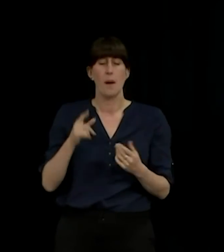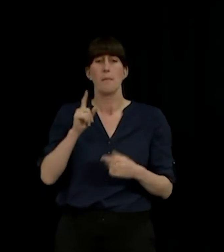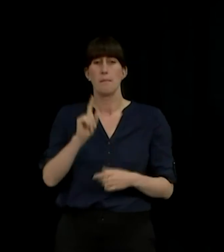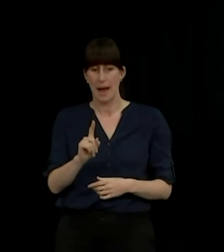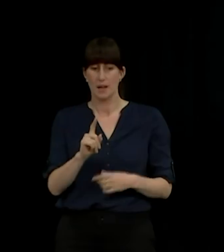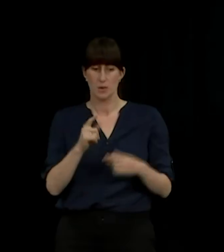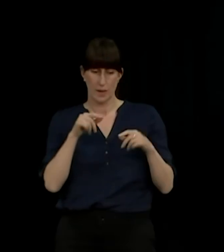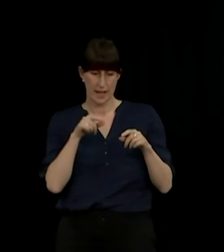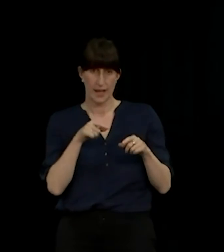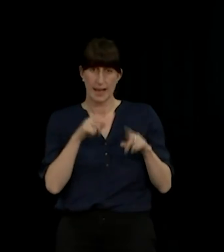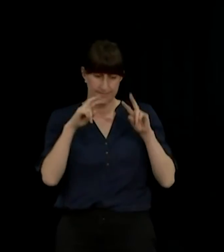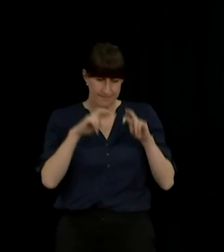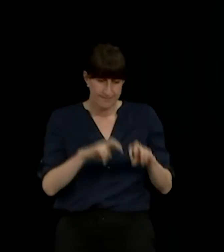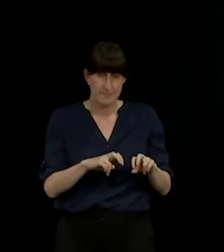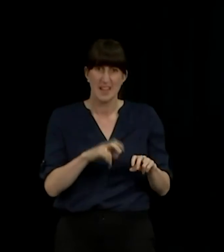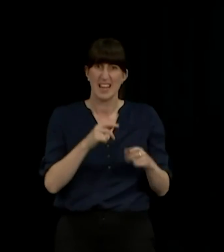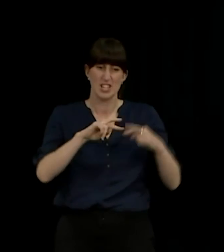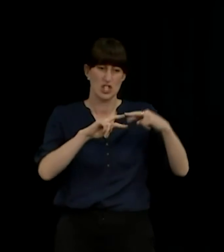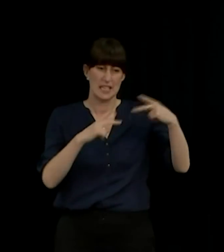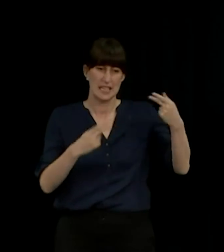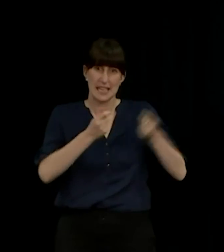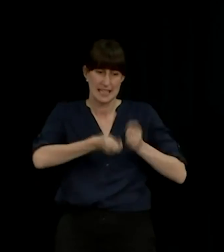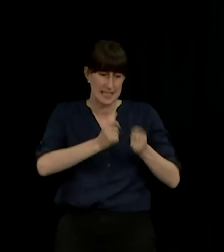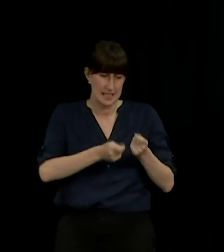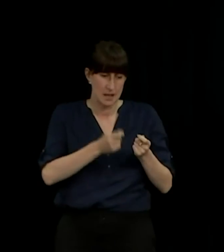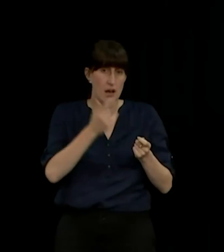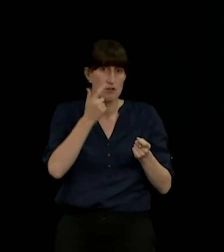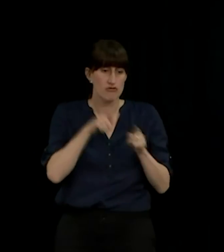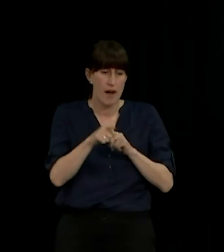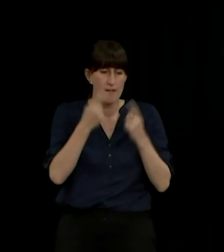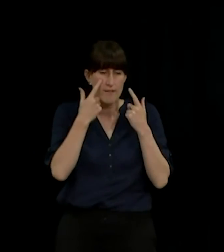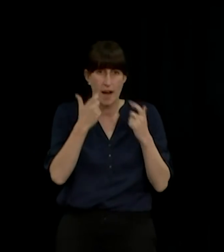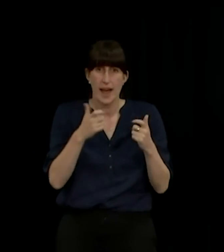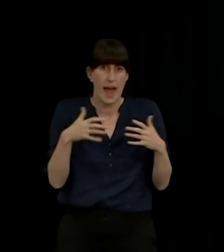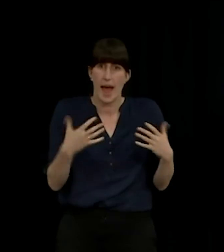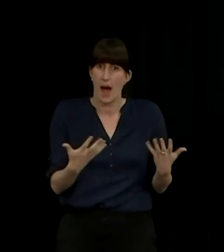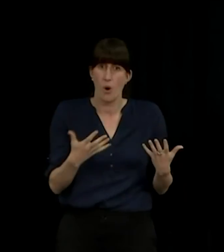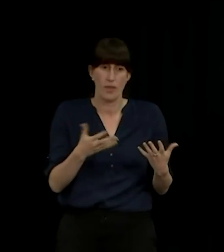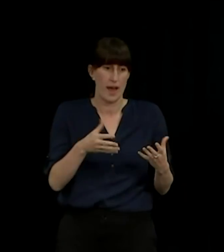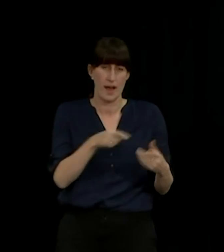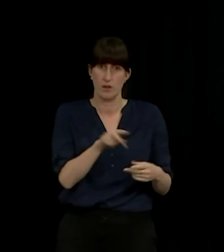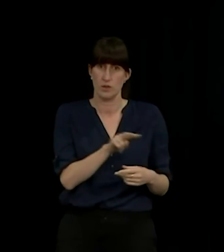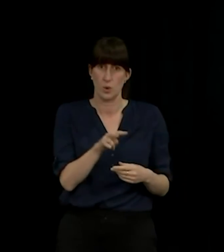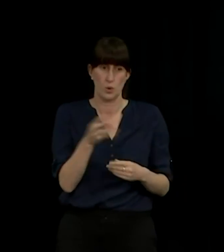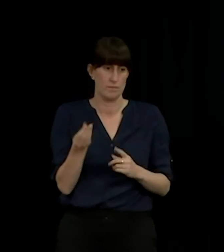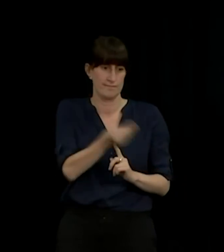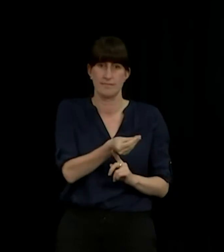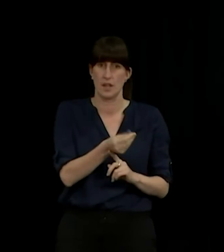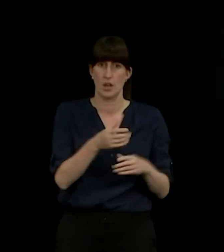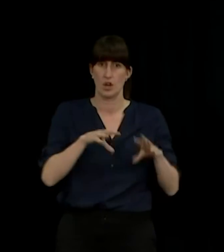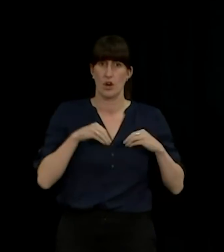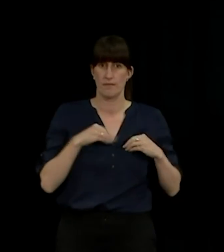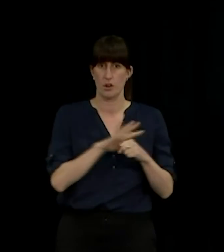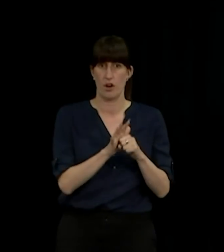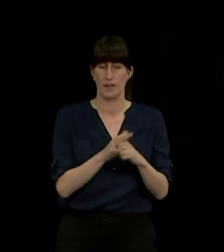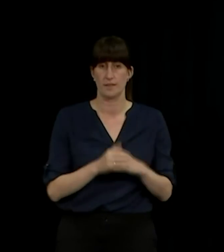which has been done with urgency, will help us elaborate what that link might be. The case in Raglan and their family has been